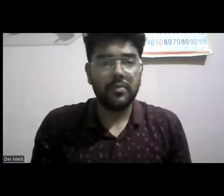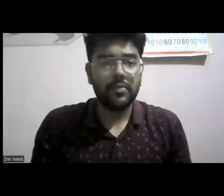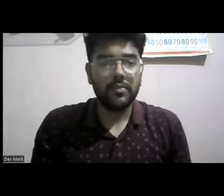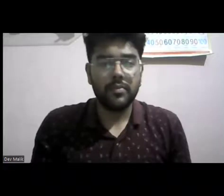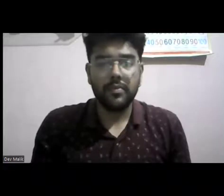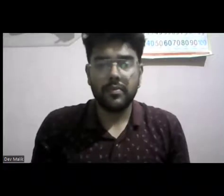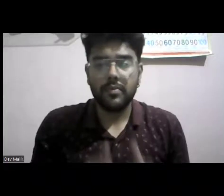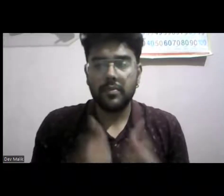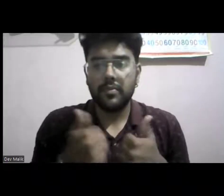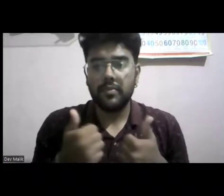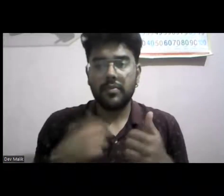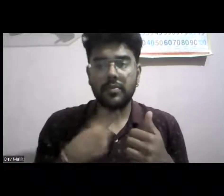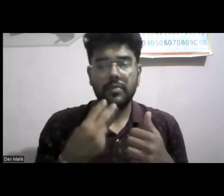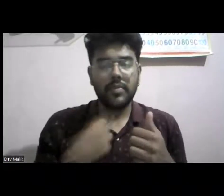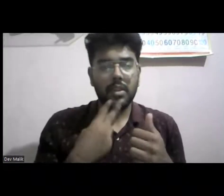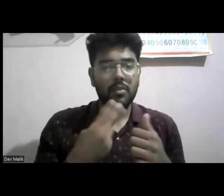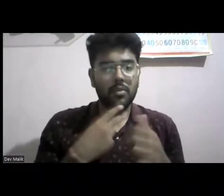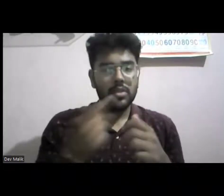Am I audible?